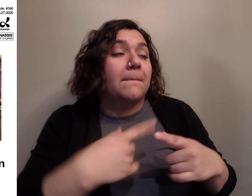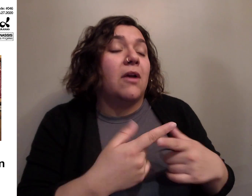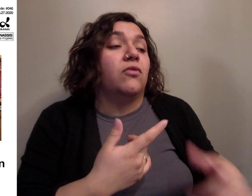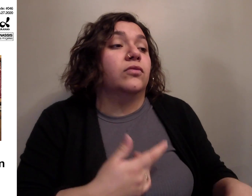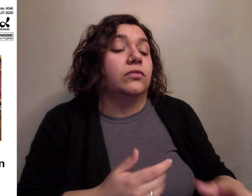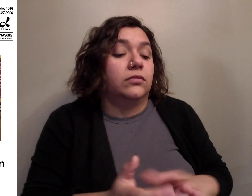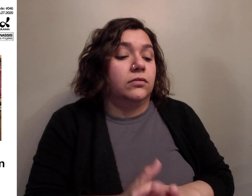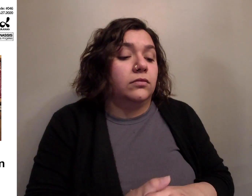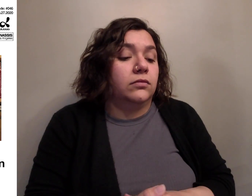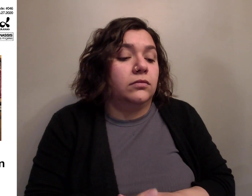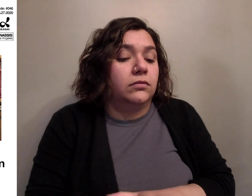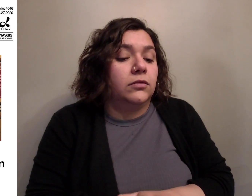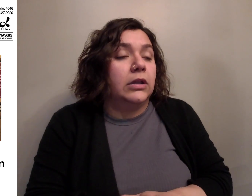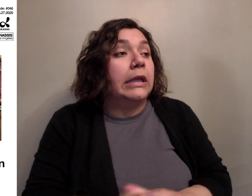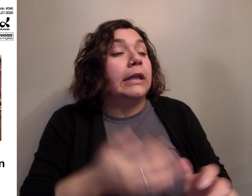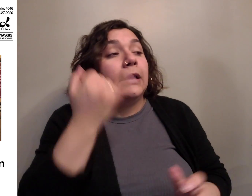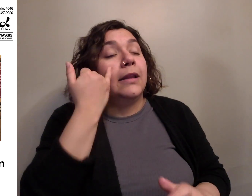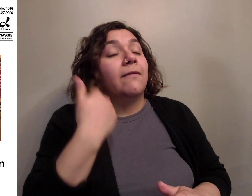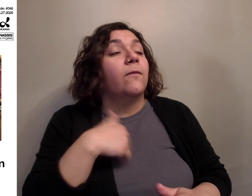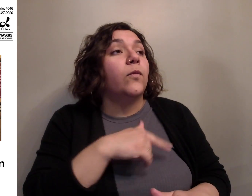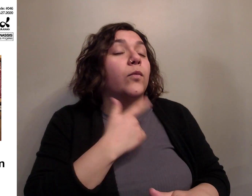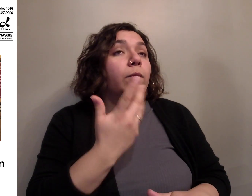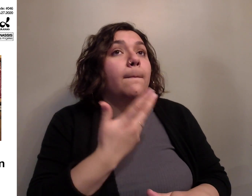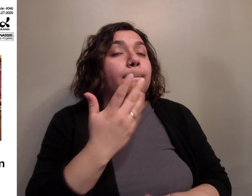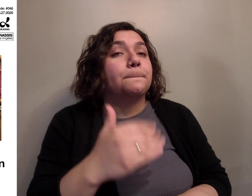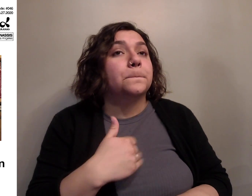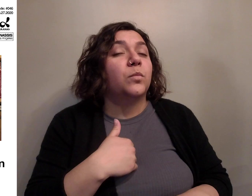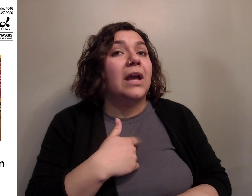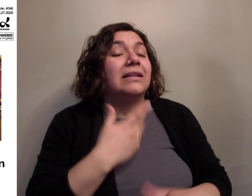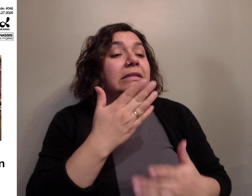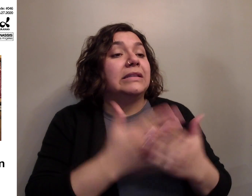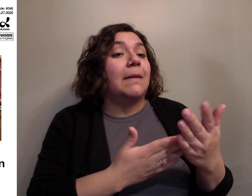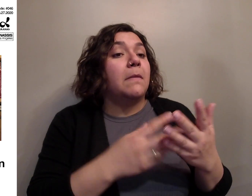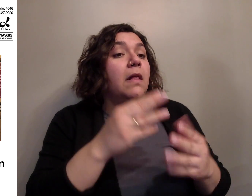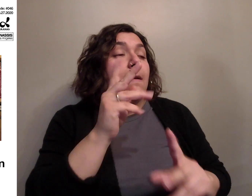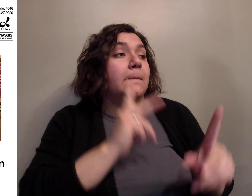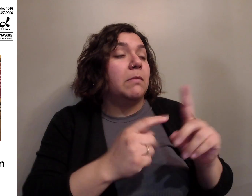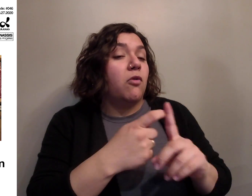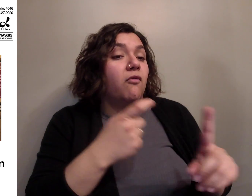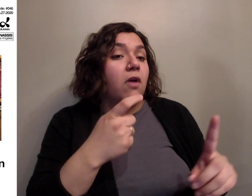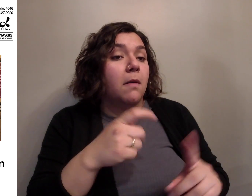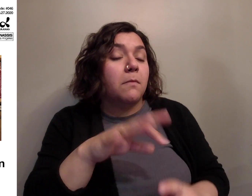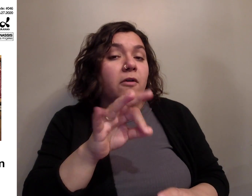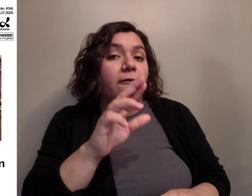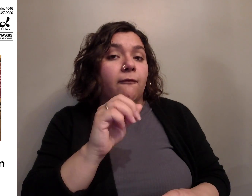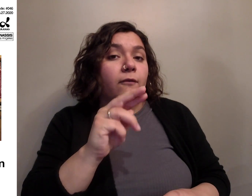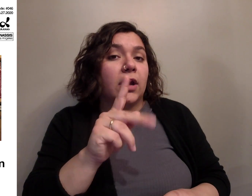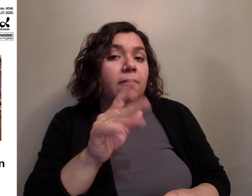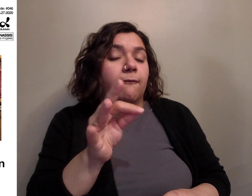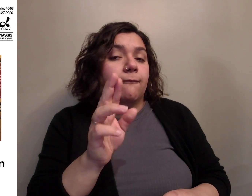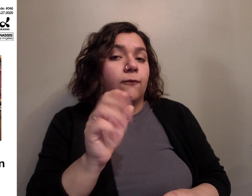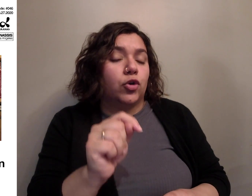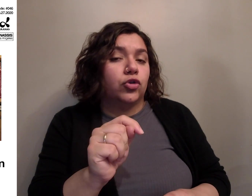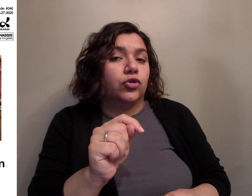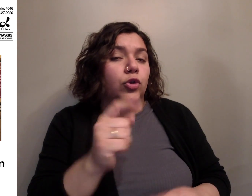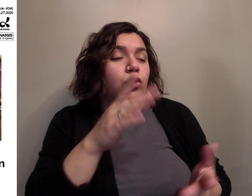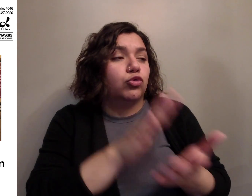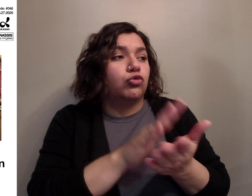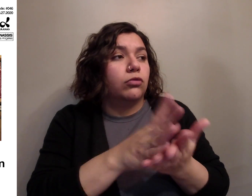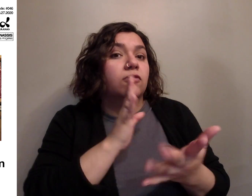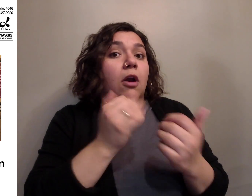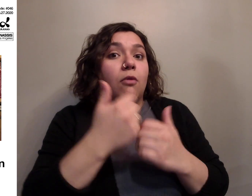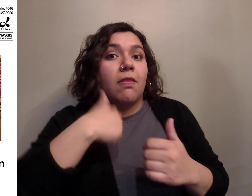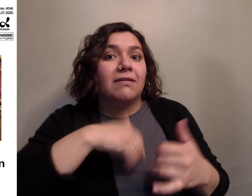could talk to you now about, if we brought some of the members of the so-called Frankfurt